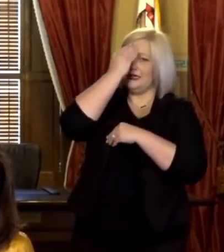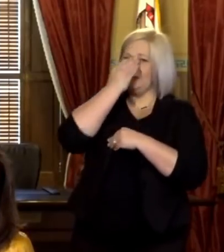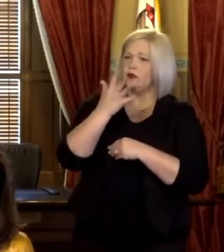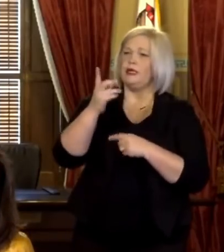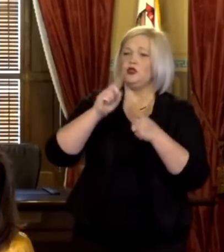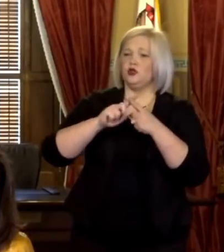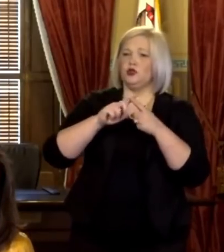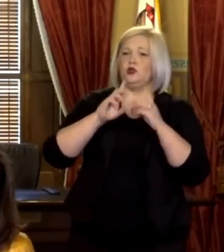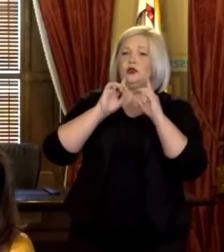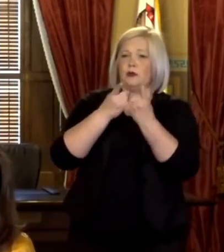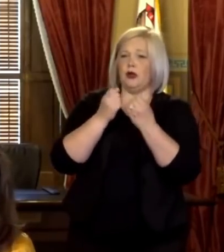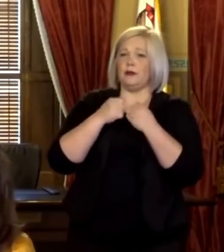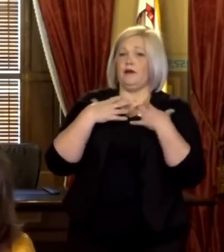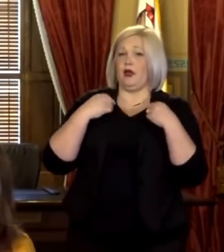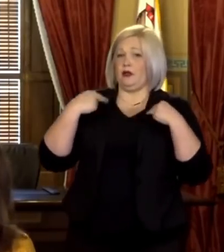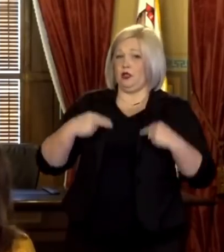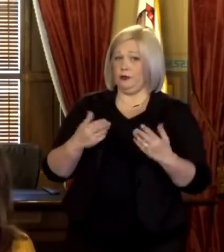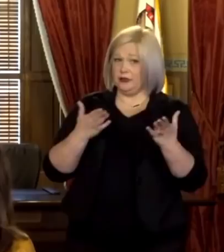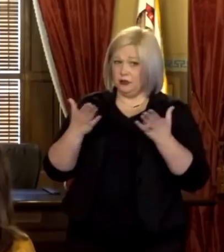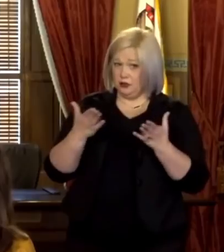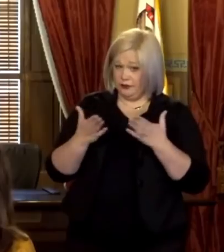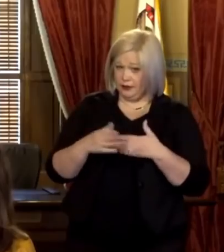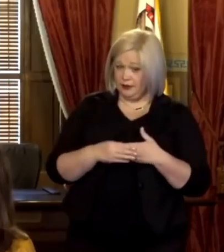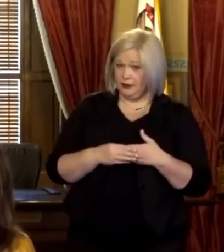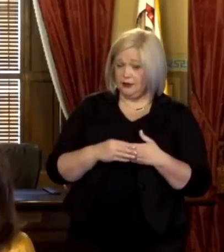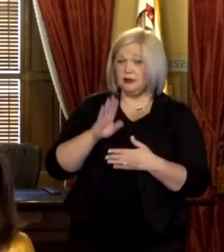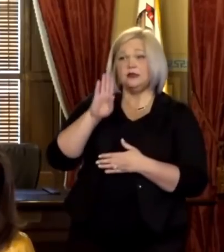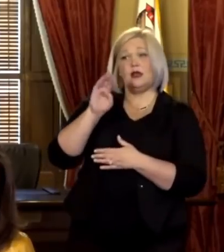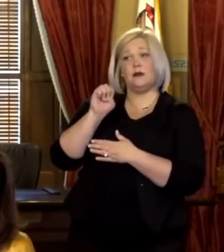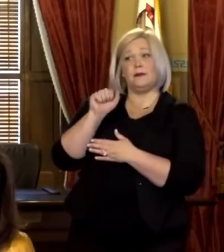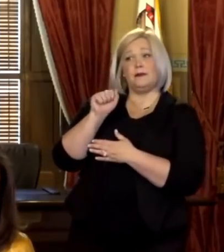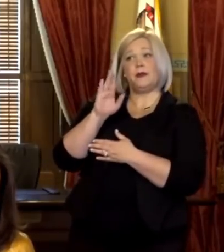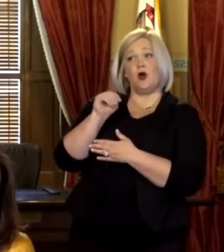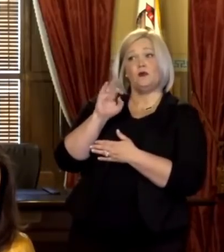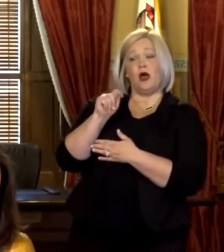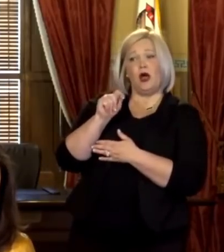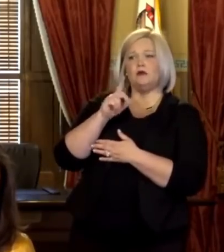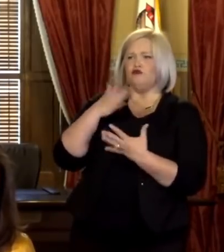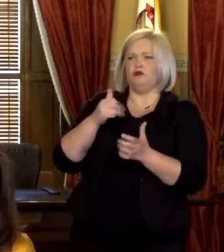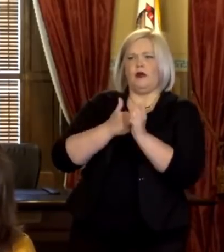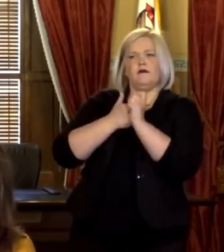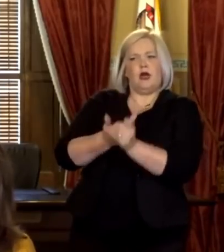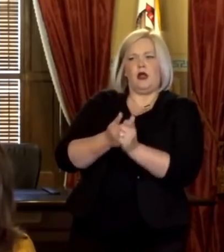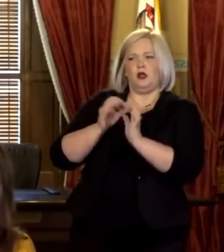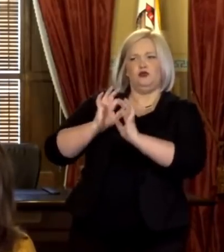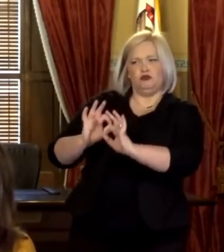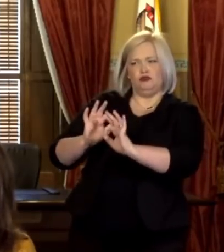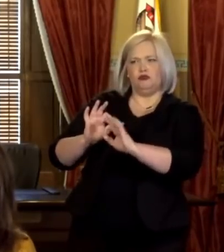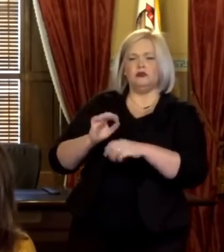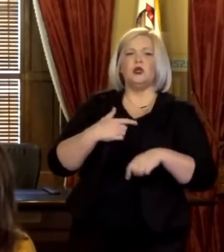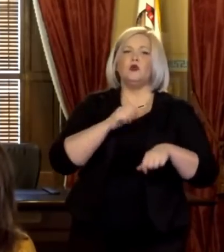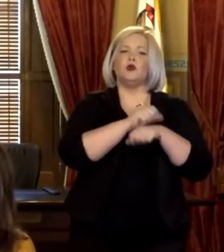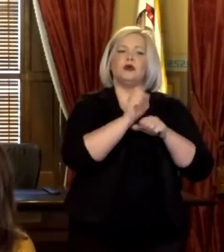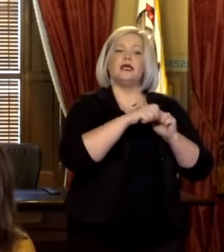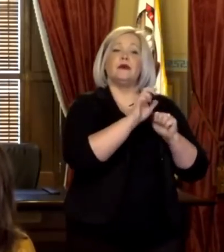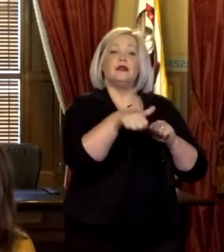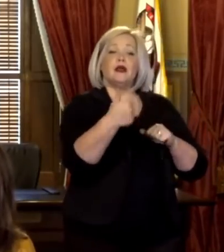Department of Health and Human Services. Beaumont actually has done a really good job in complying with that. We're working closely